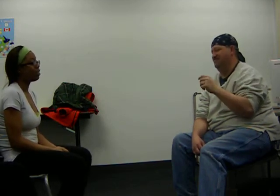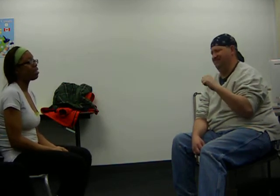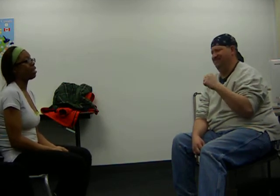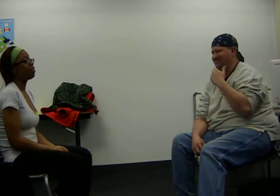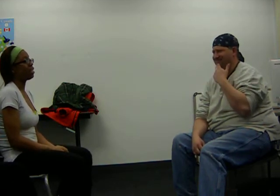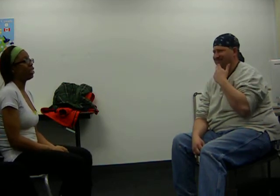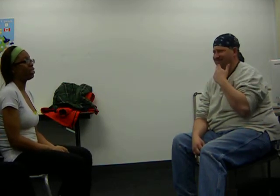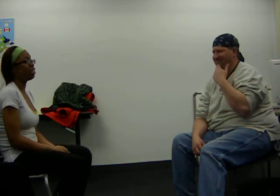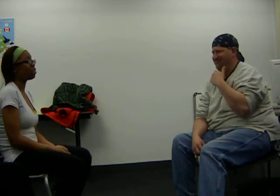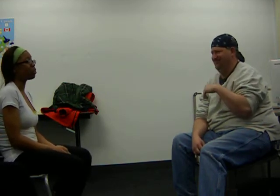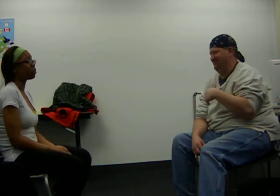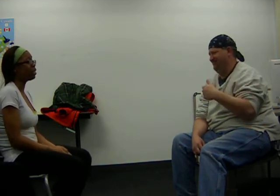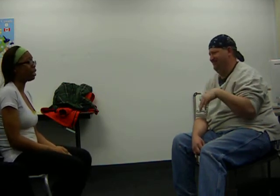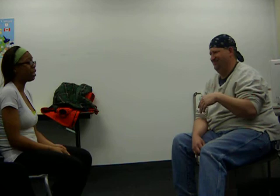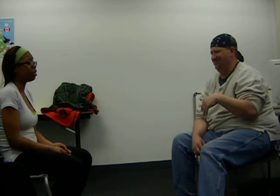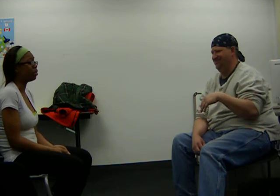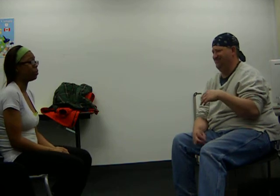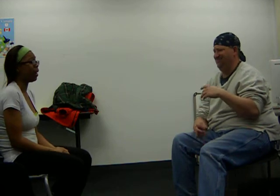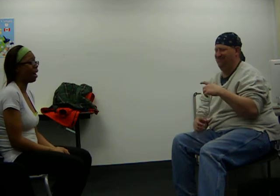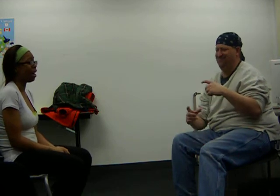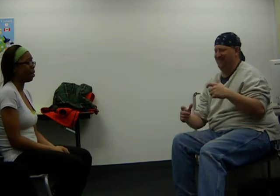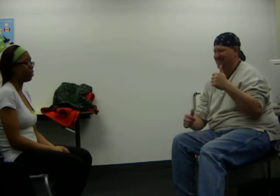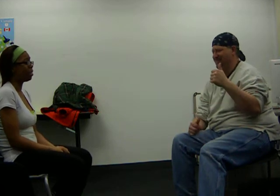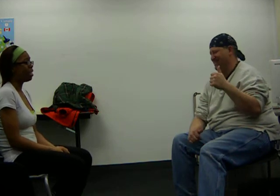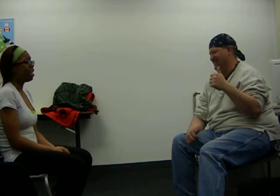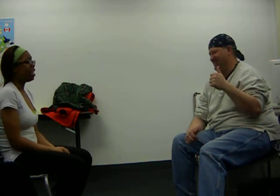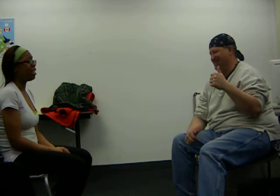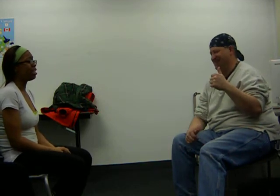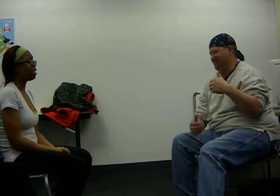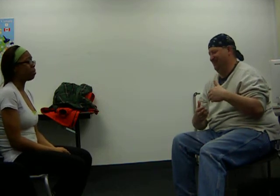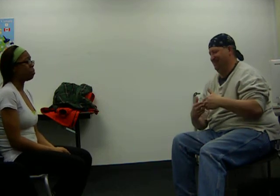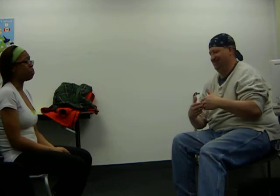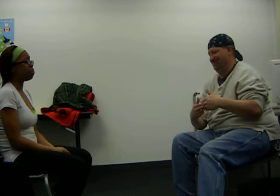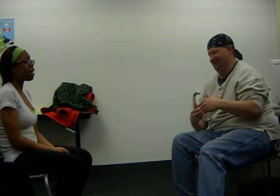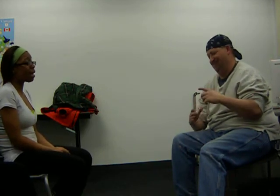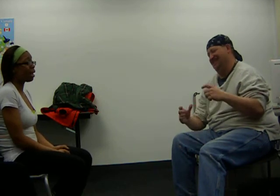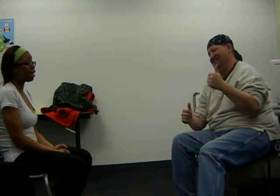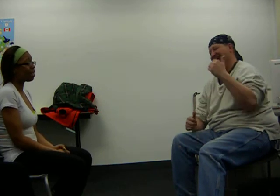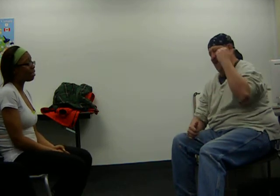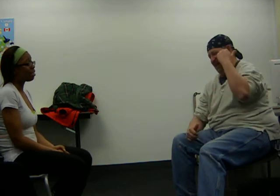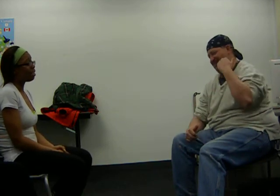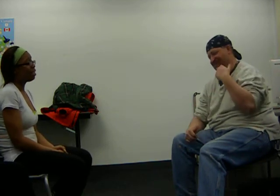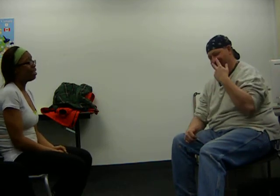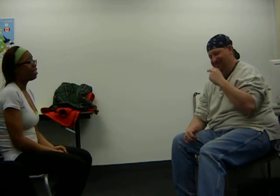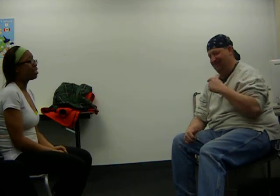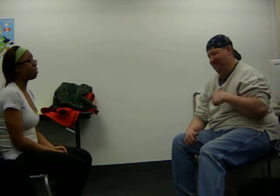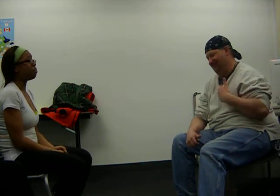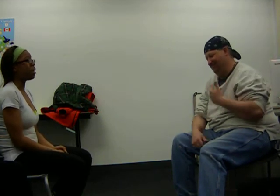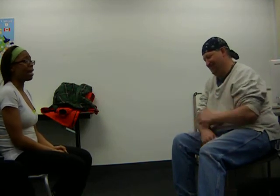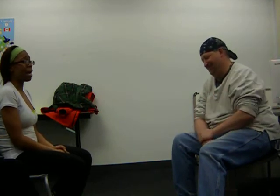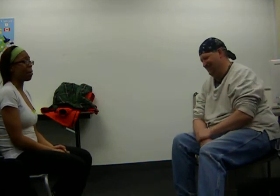Yes, I've seen her. She's really cute. Wow. And she's big. She's a big head